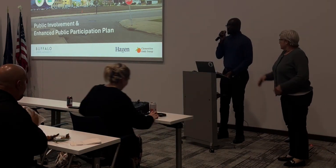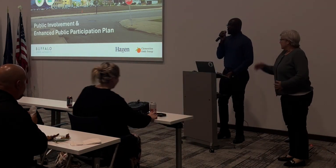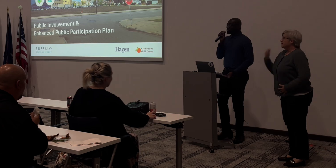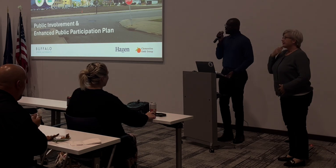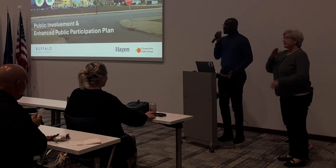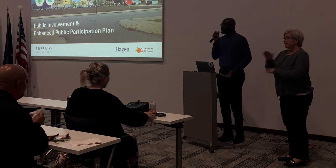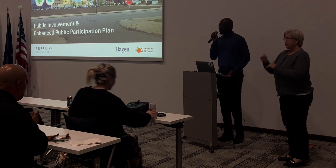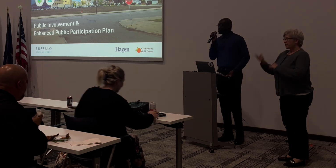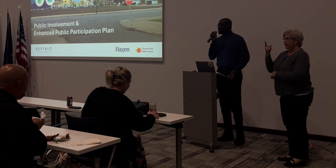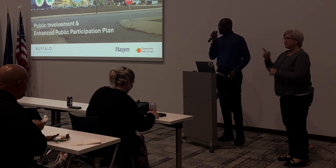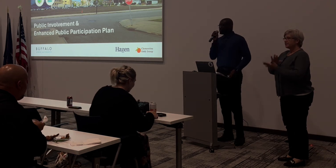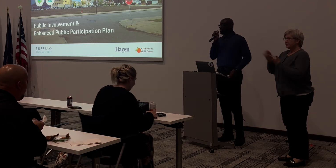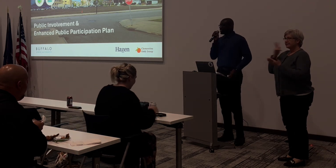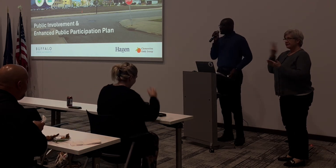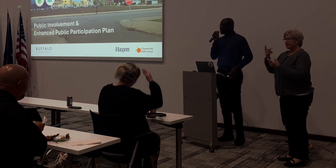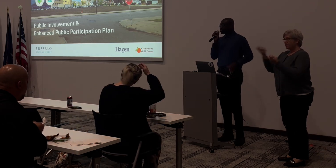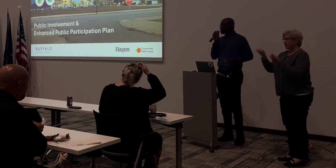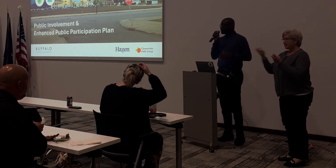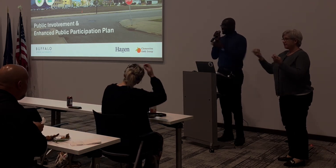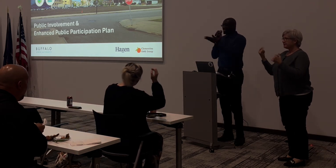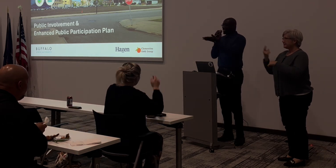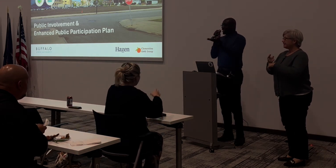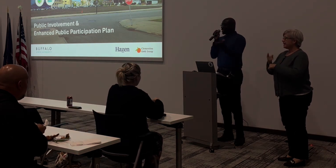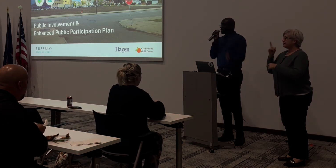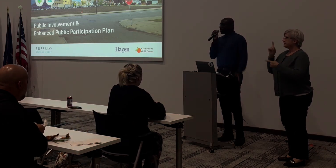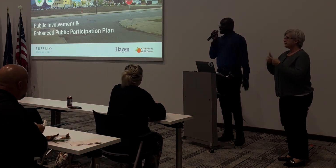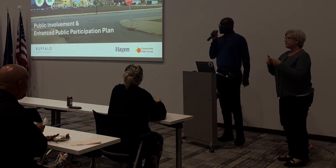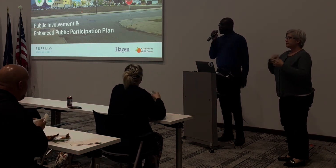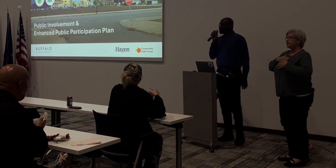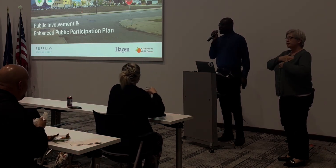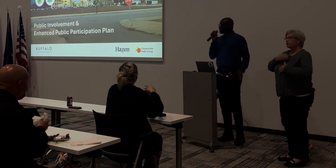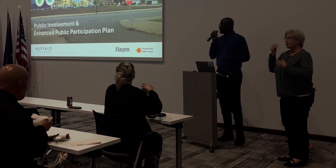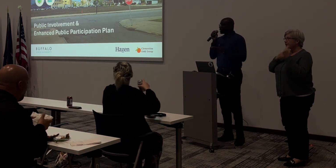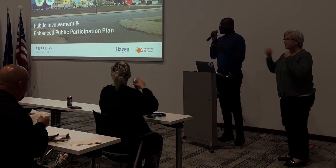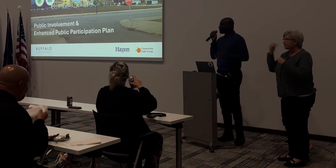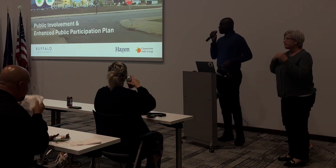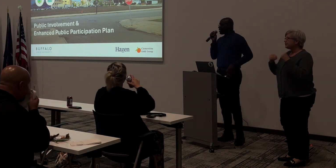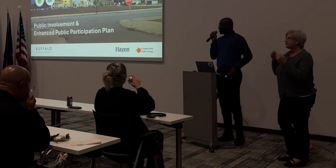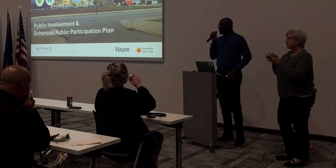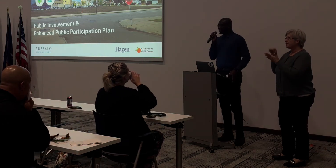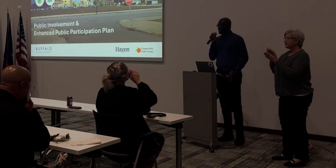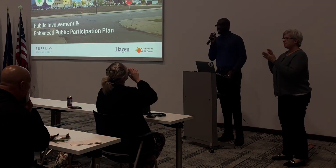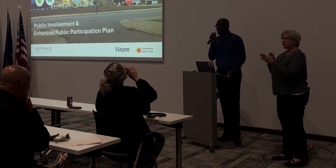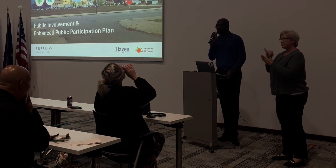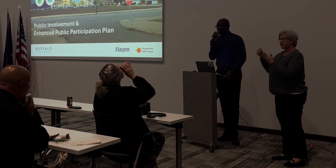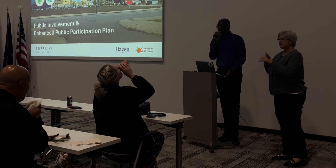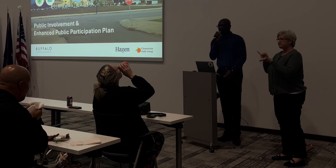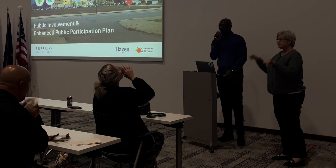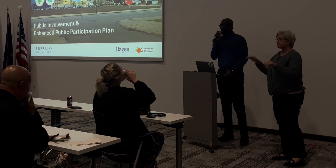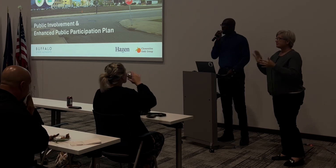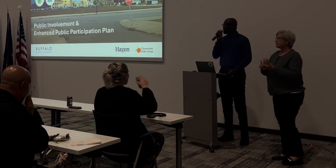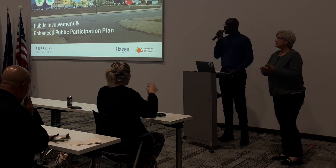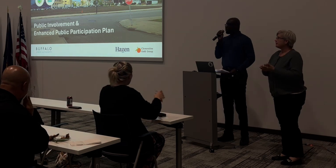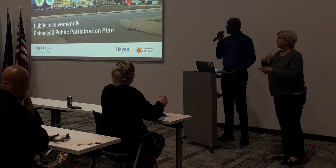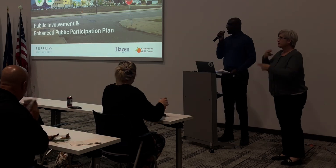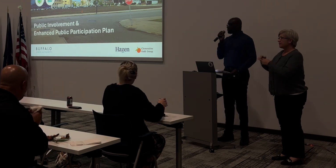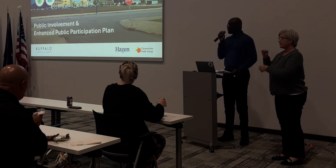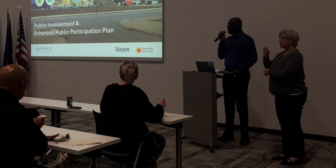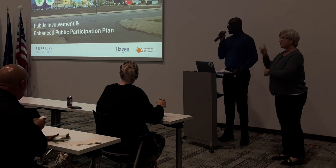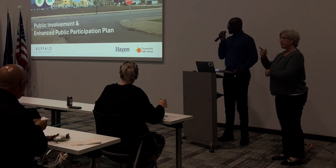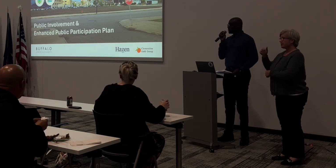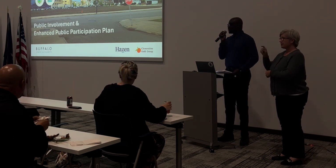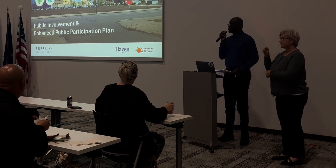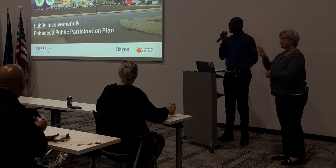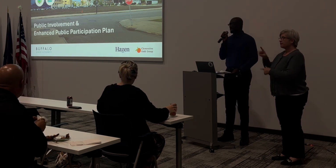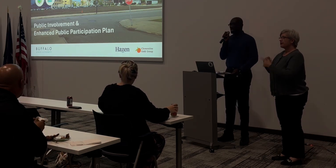Good evening, everyone. So nice to see you all here to enjoy this food while learning about this project. My name is Mark